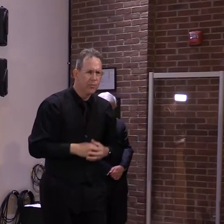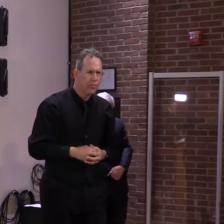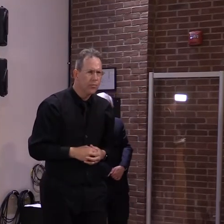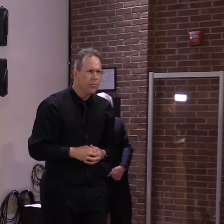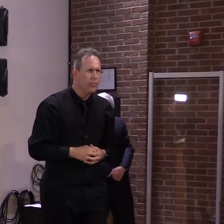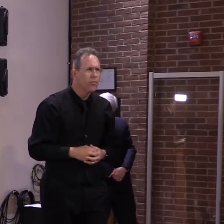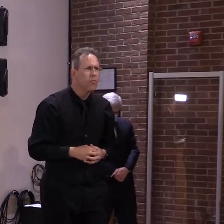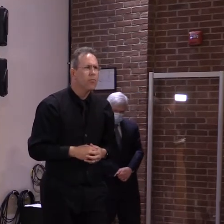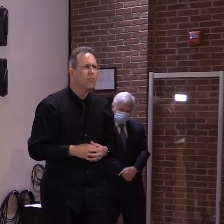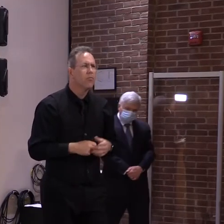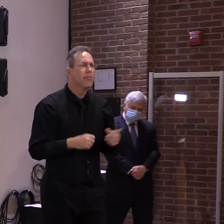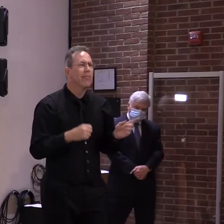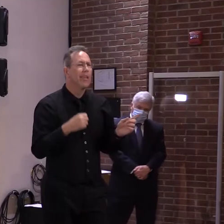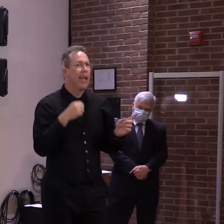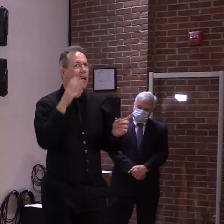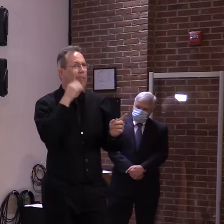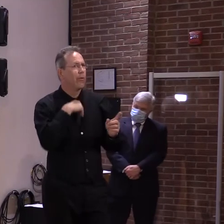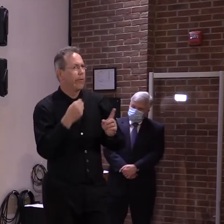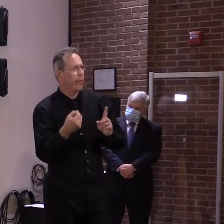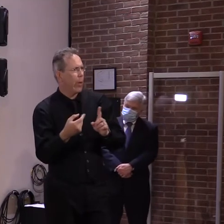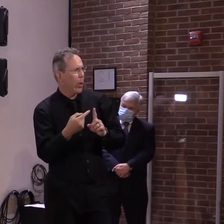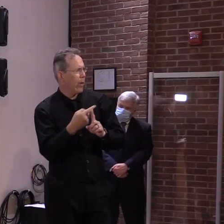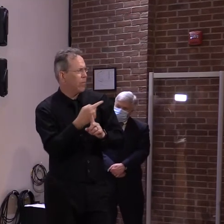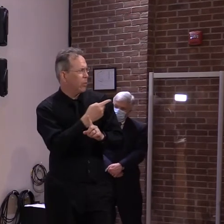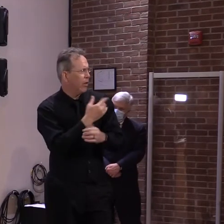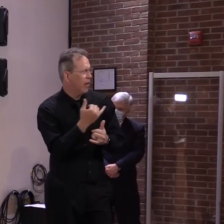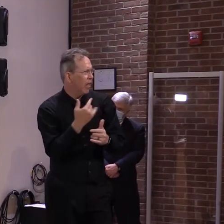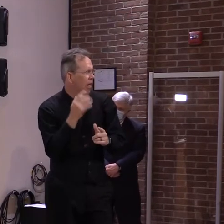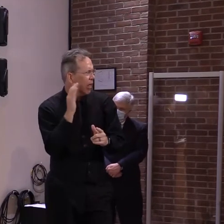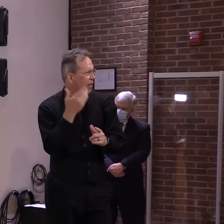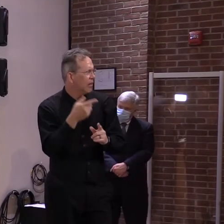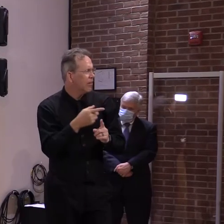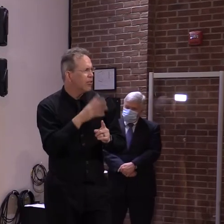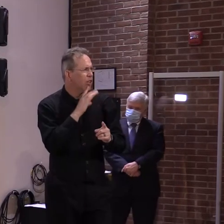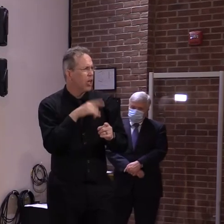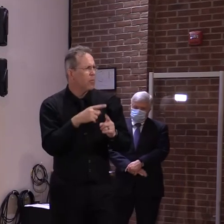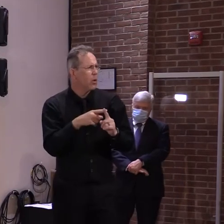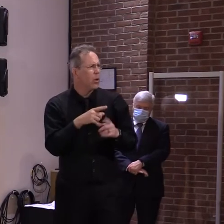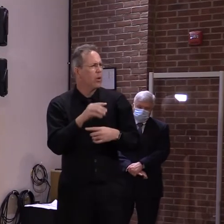And the question was about the percentage of bills reaching your desk that